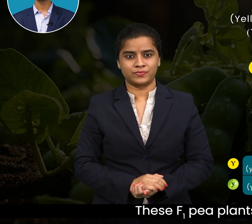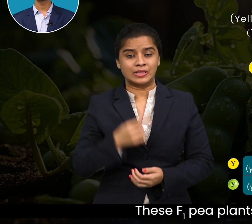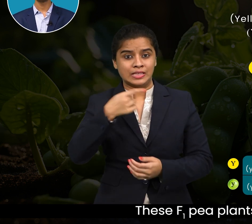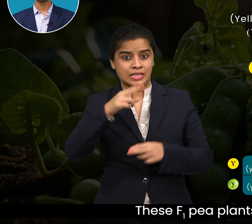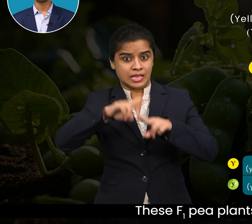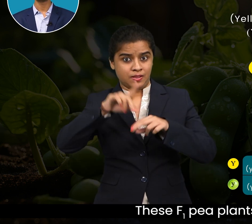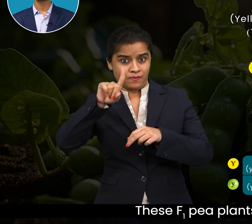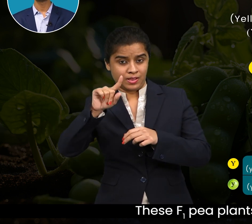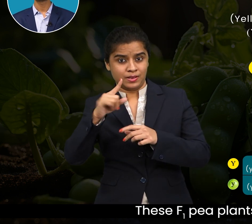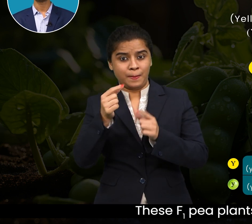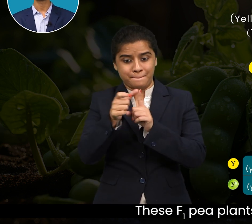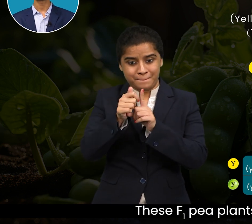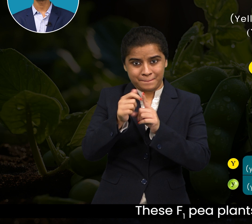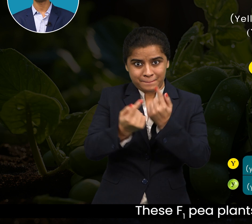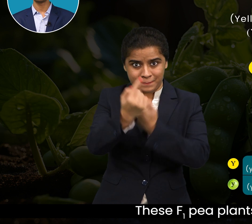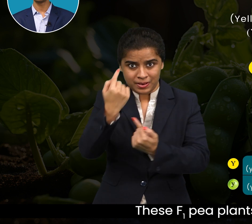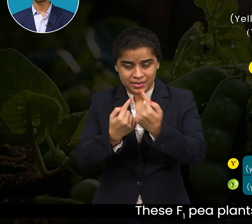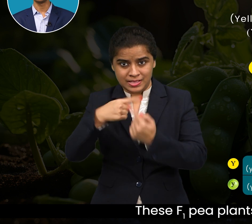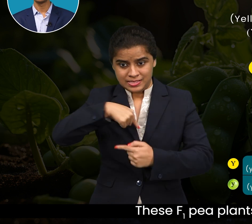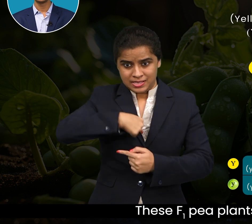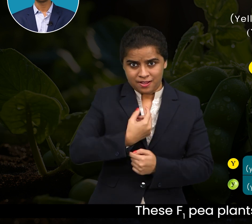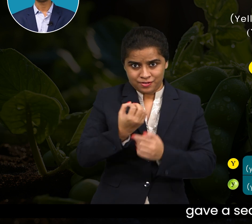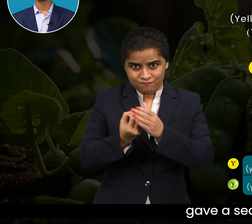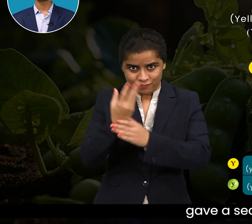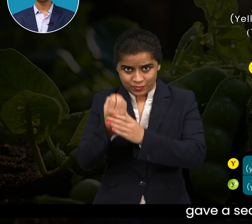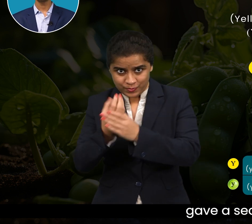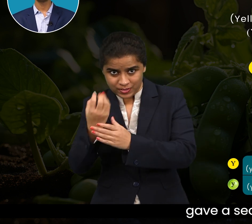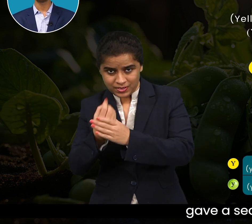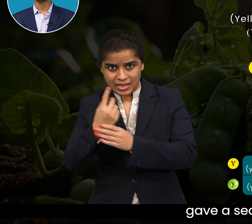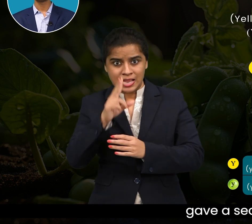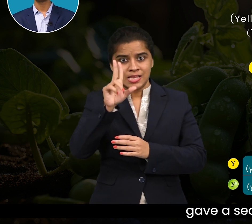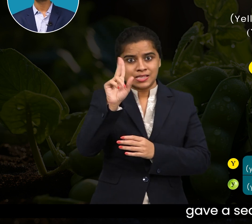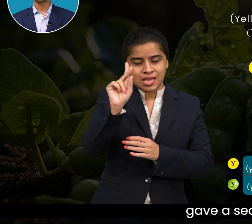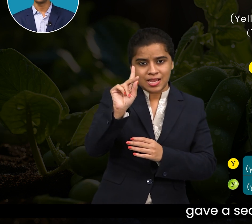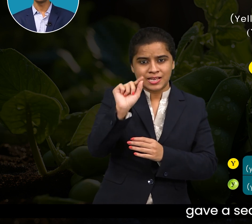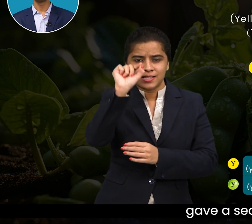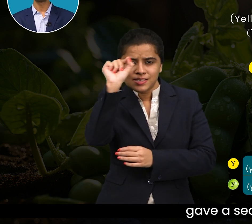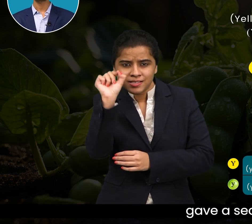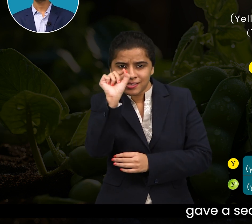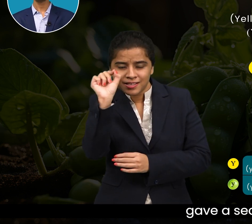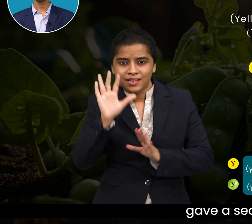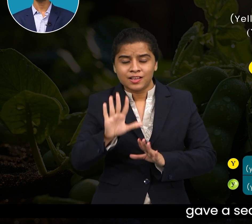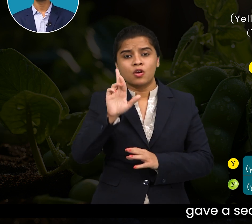These F1 pea plants on self-pollination gave a second filial or